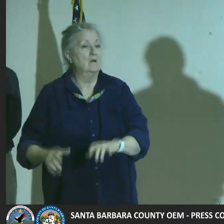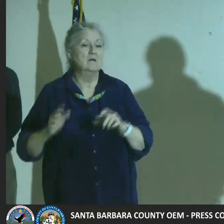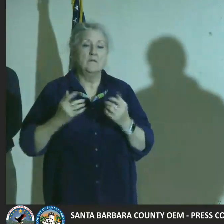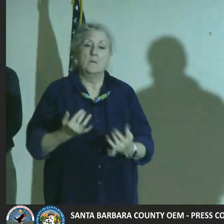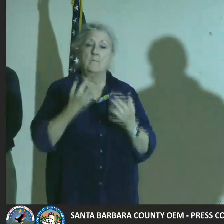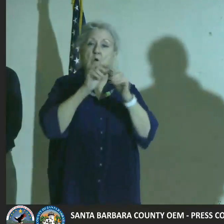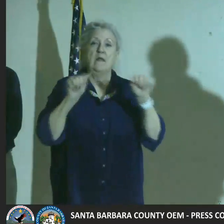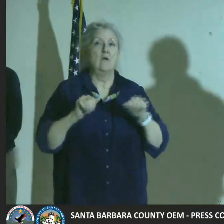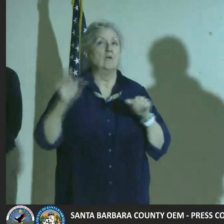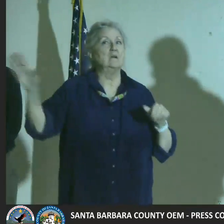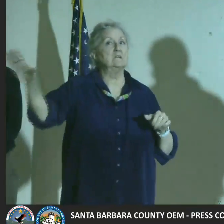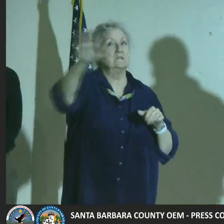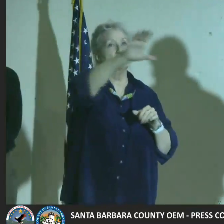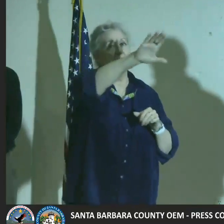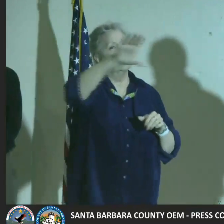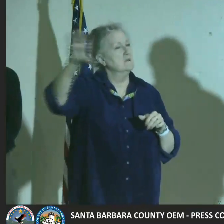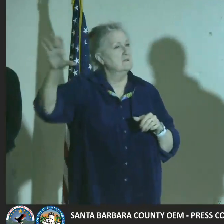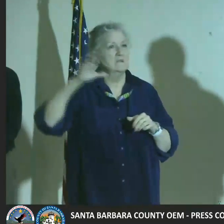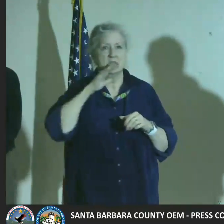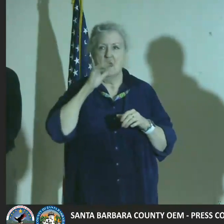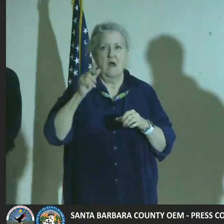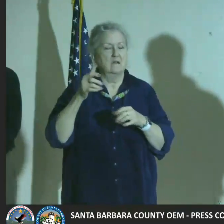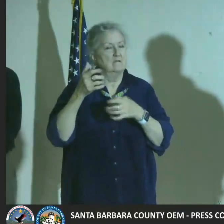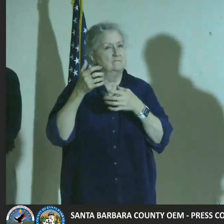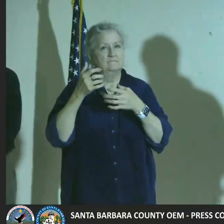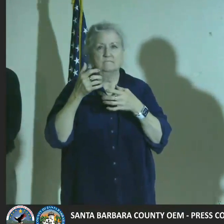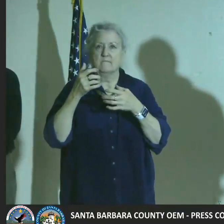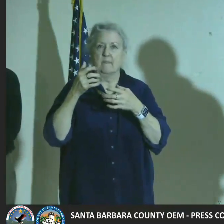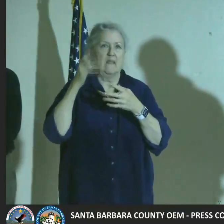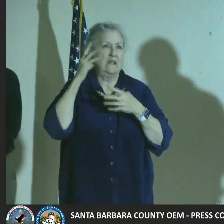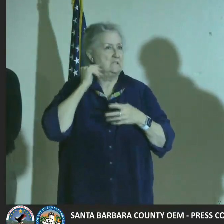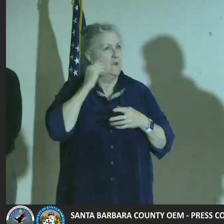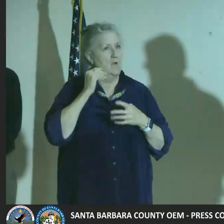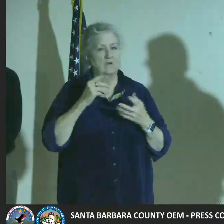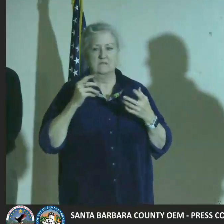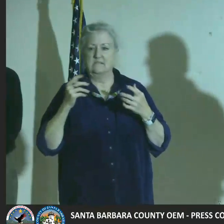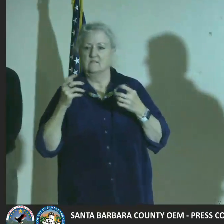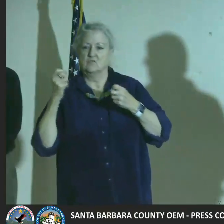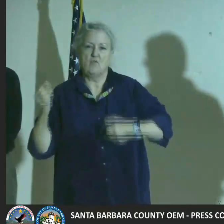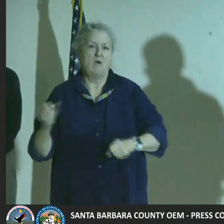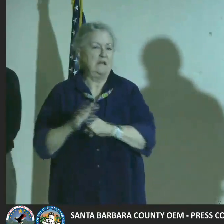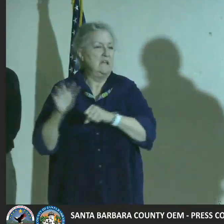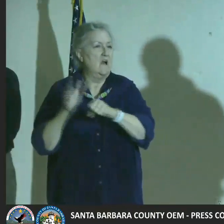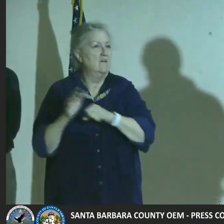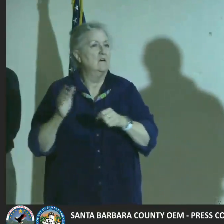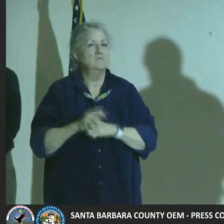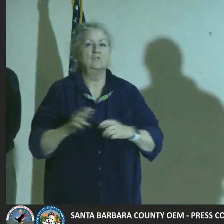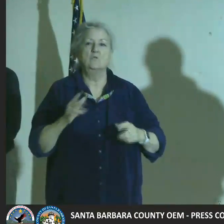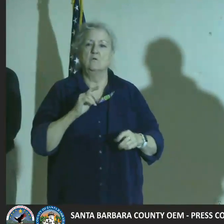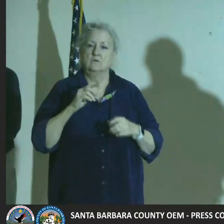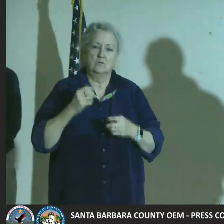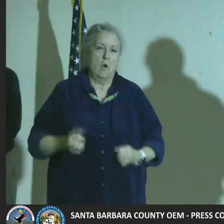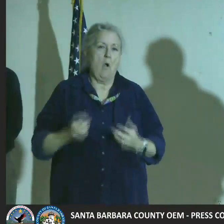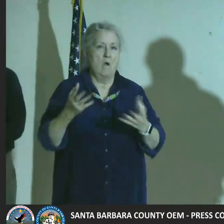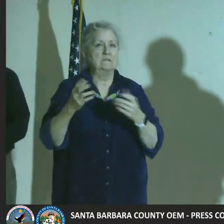burn areas did not receive rainfall rates that could trigger dangerous and potentially deadly debris flows.